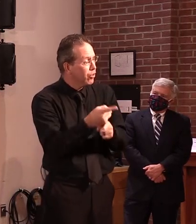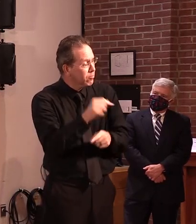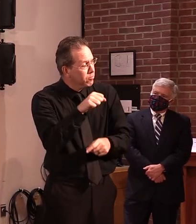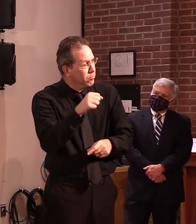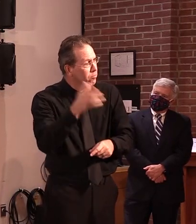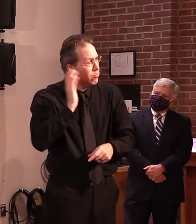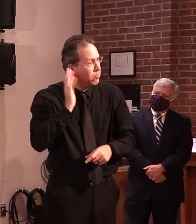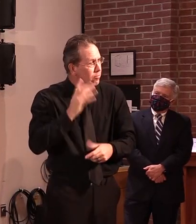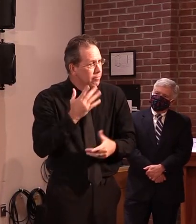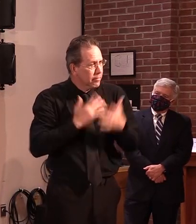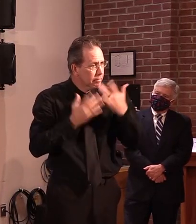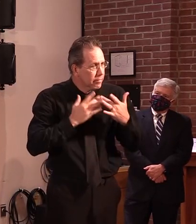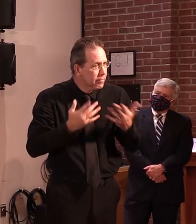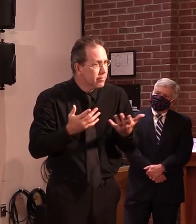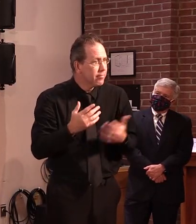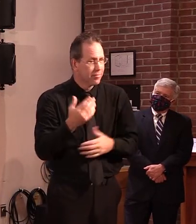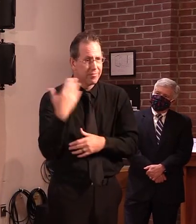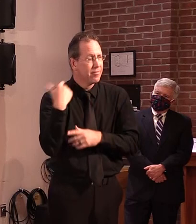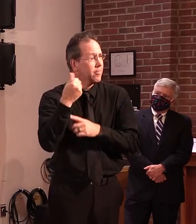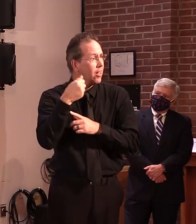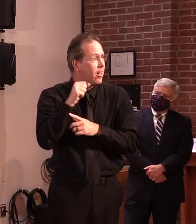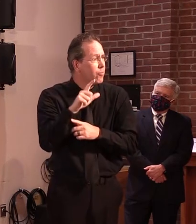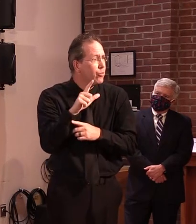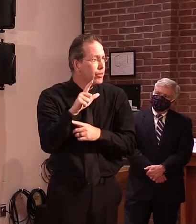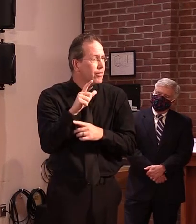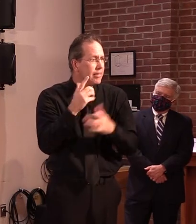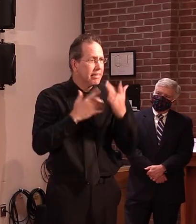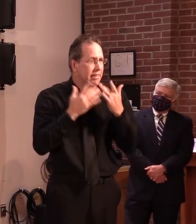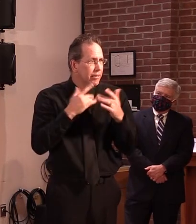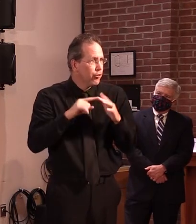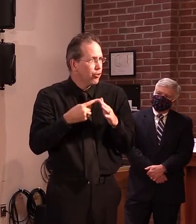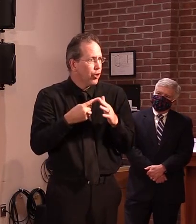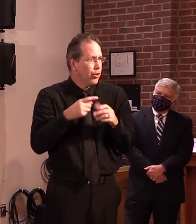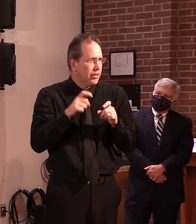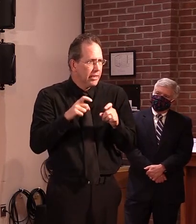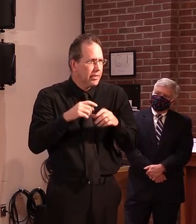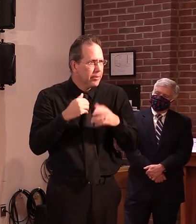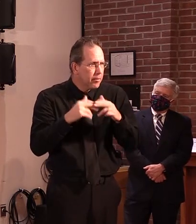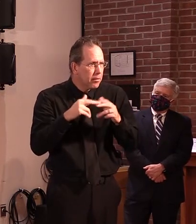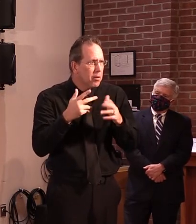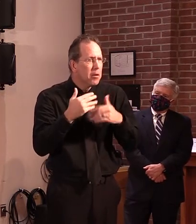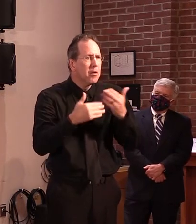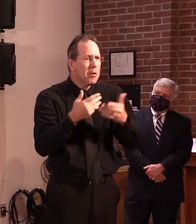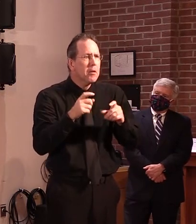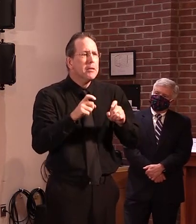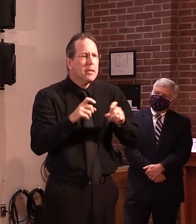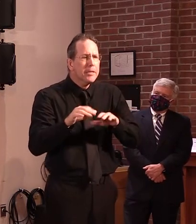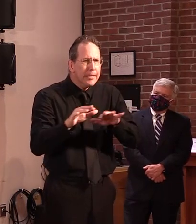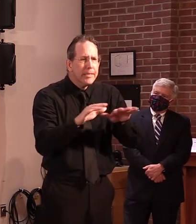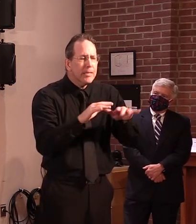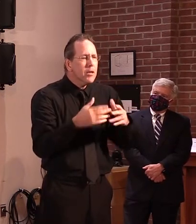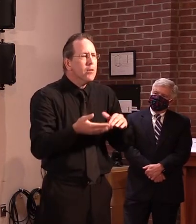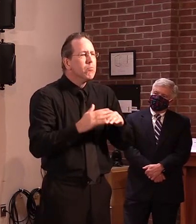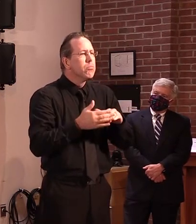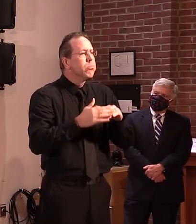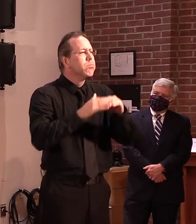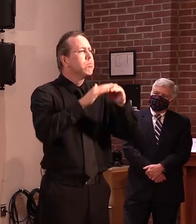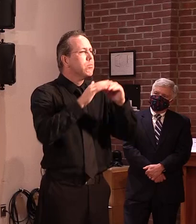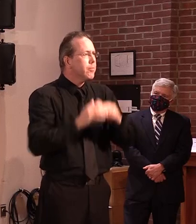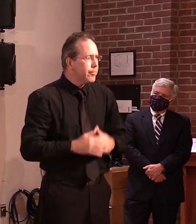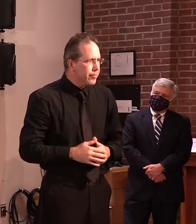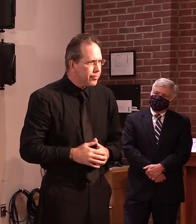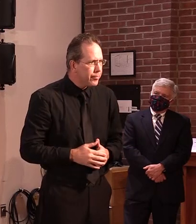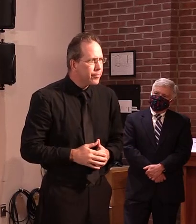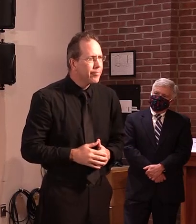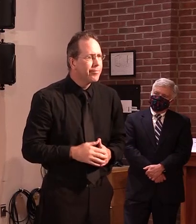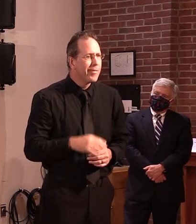into April and past when states could feel more comfortable about testing. But even then, they had